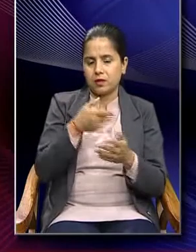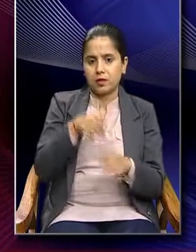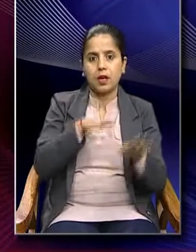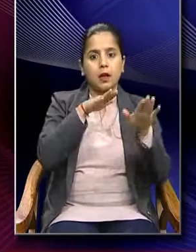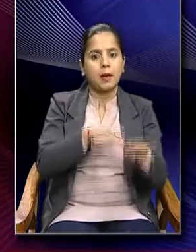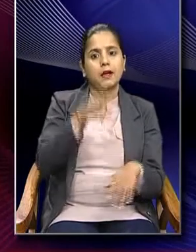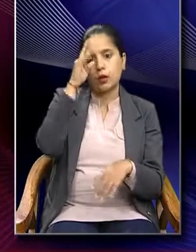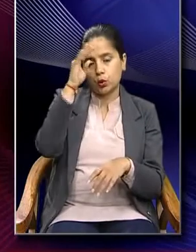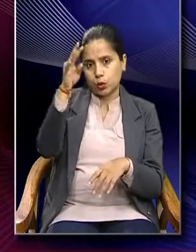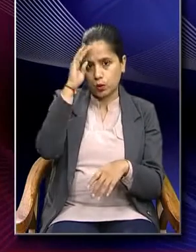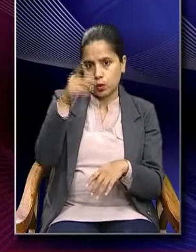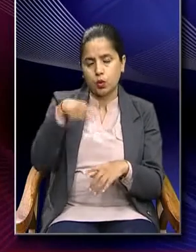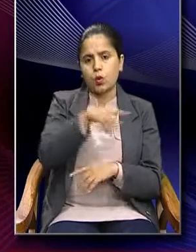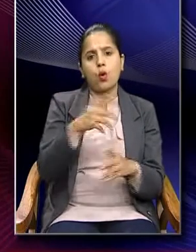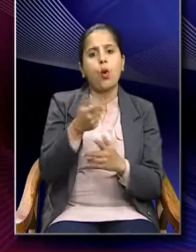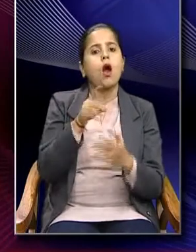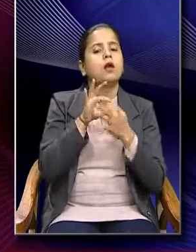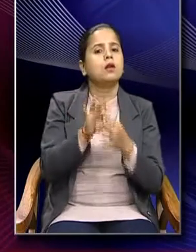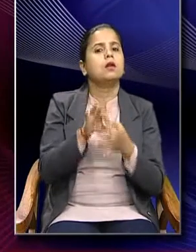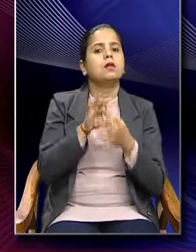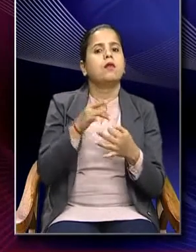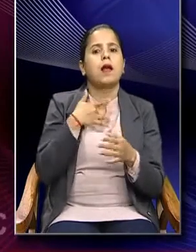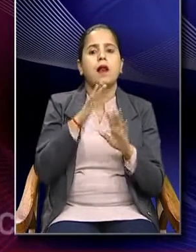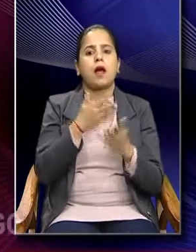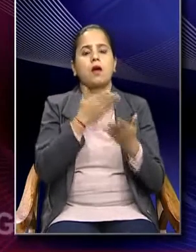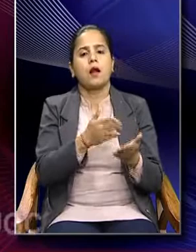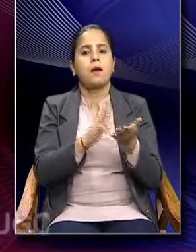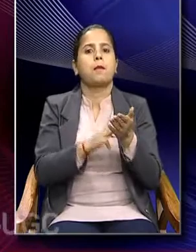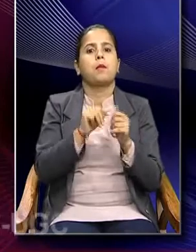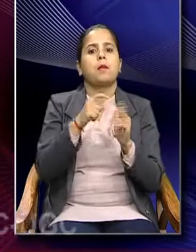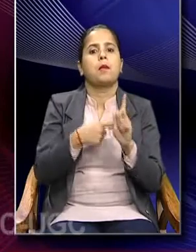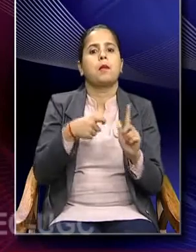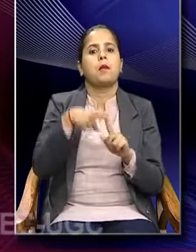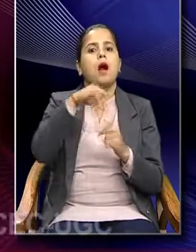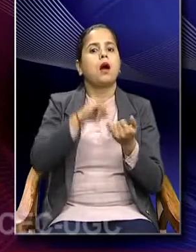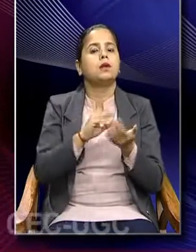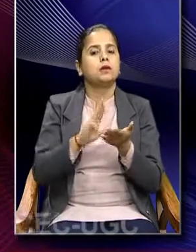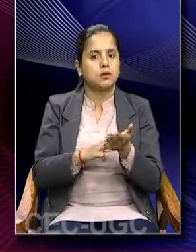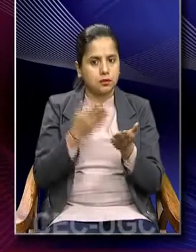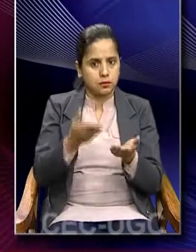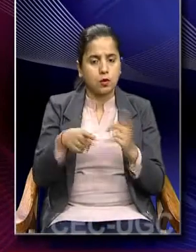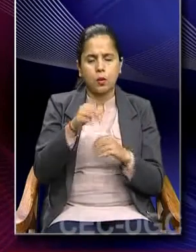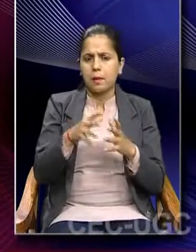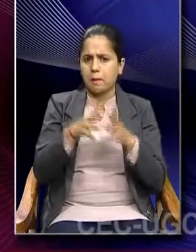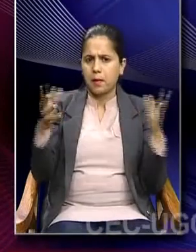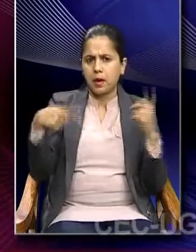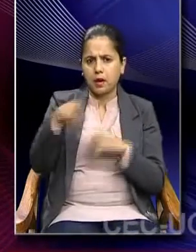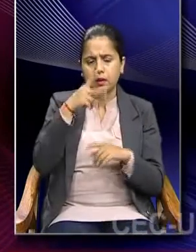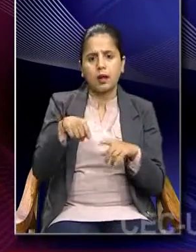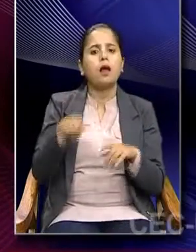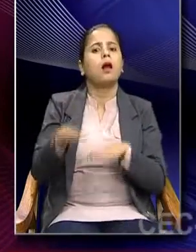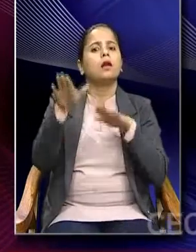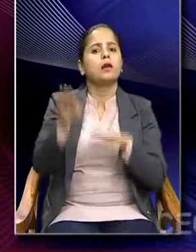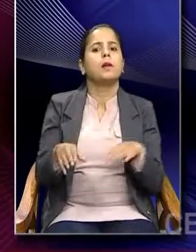dependency theory and what kind of relationship it has with Marxism. To a large extent, the dependency model